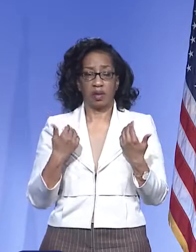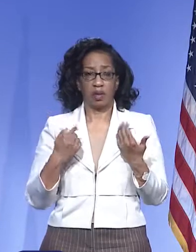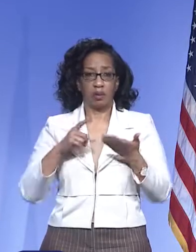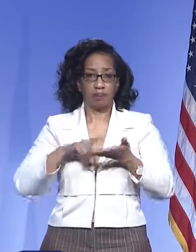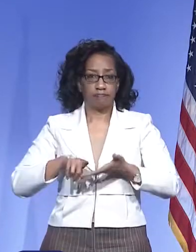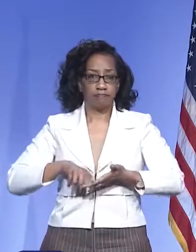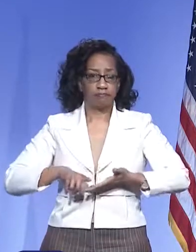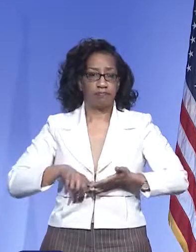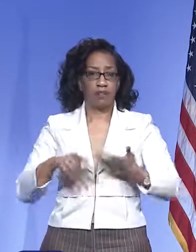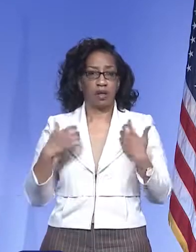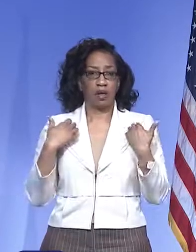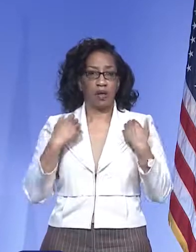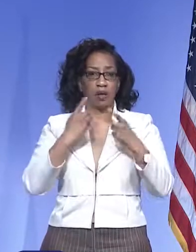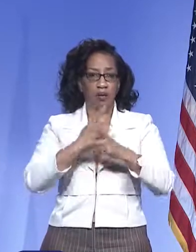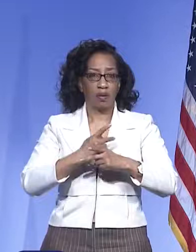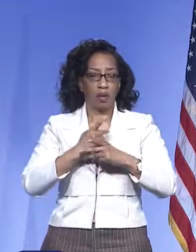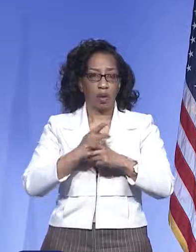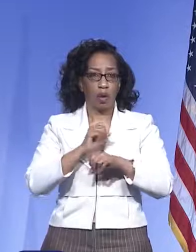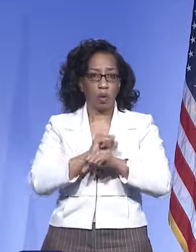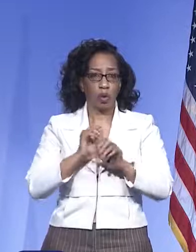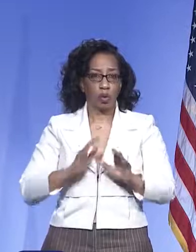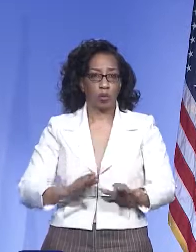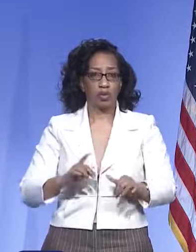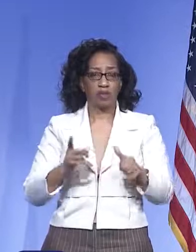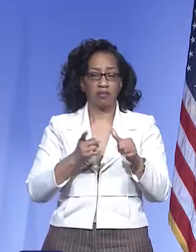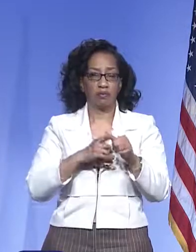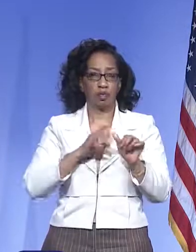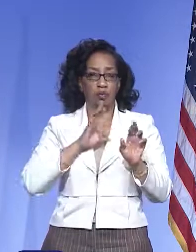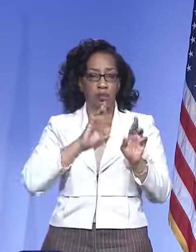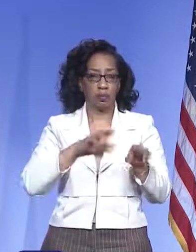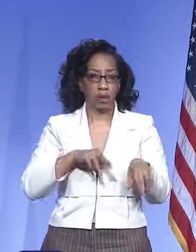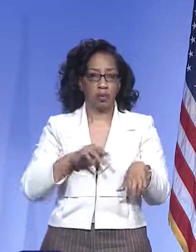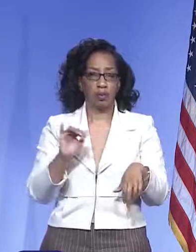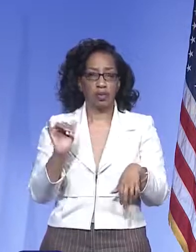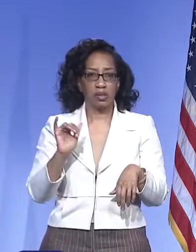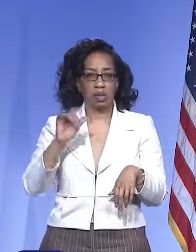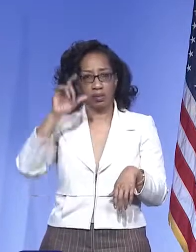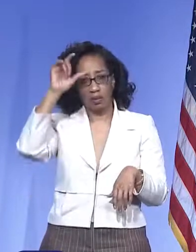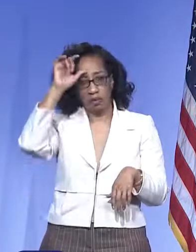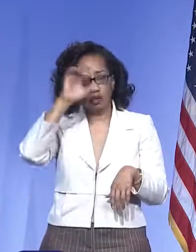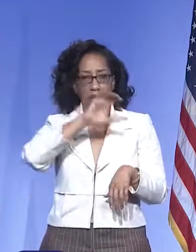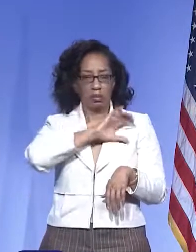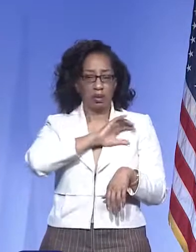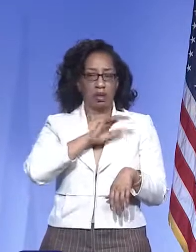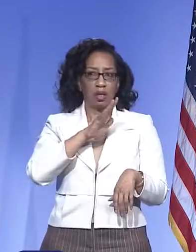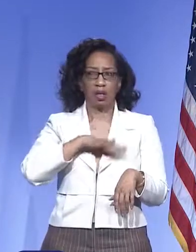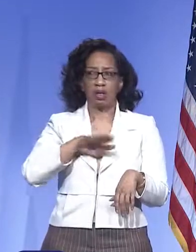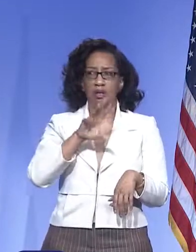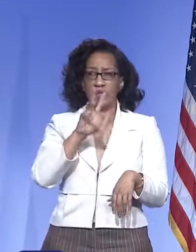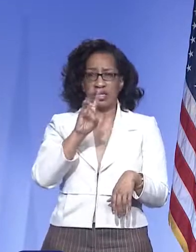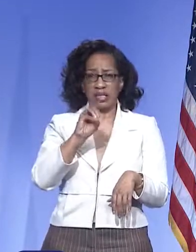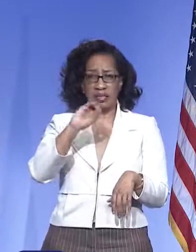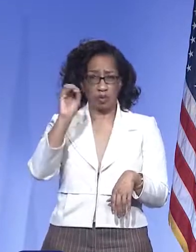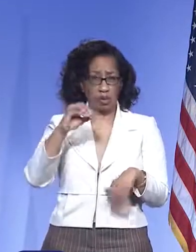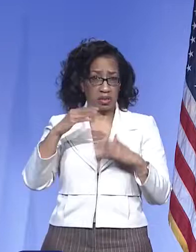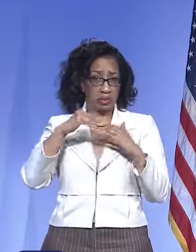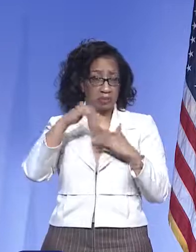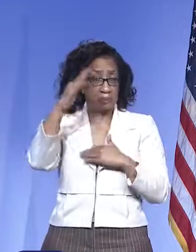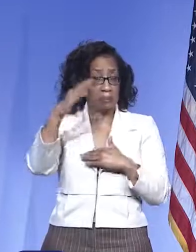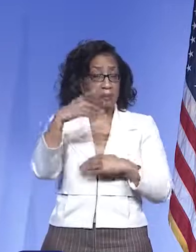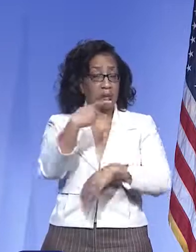healthcare workers and first responders, and we saw that more than 60% of those folks had been